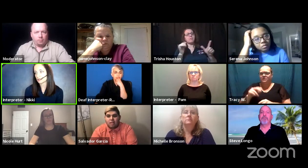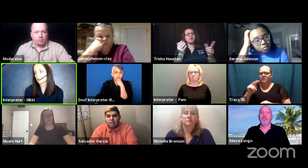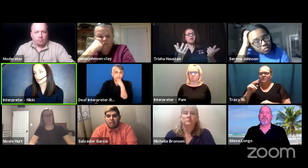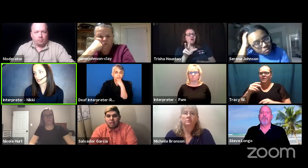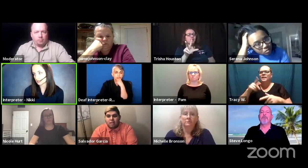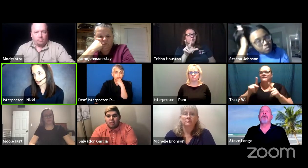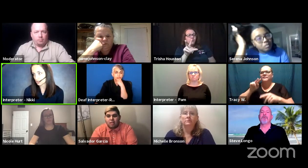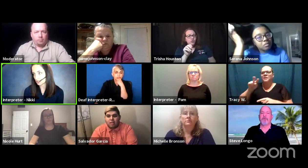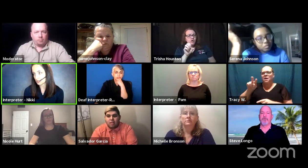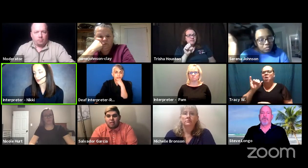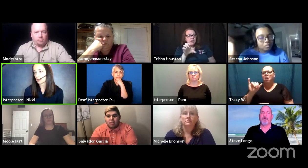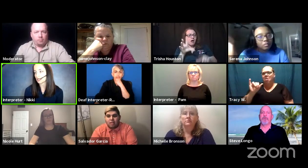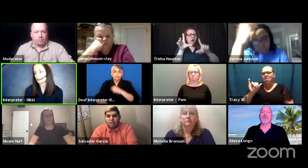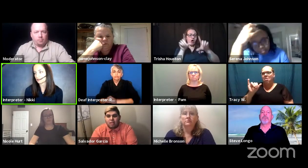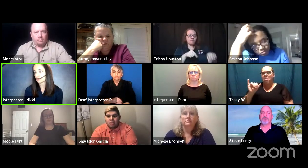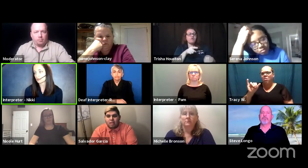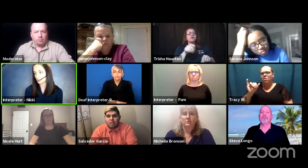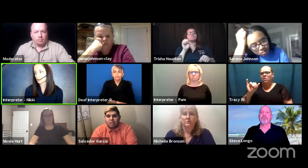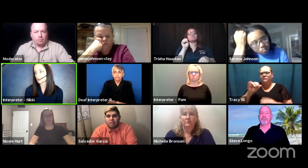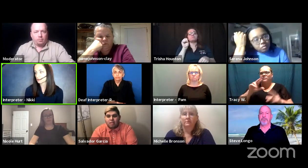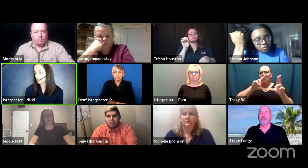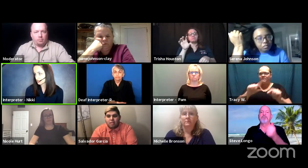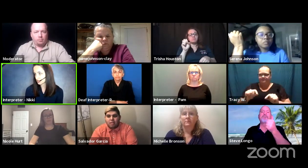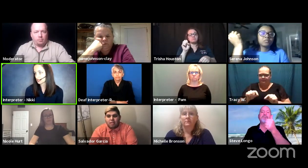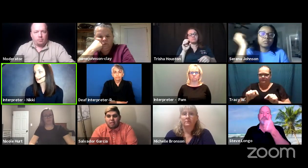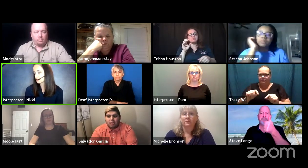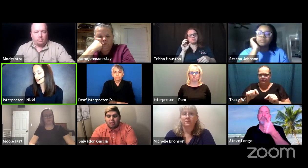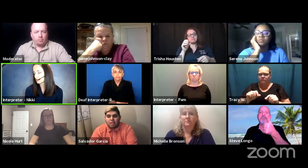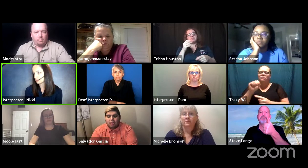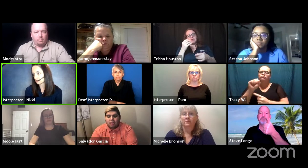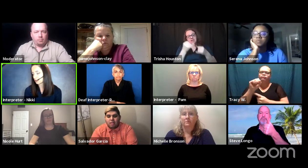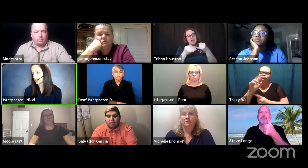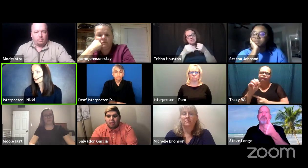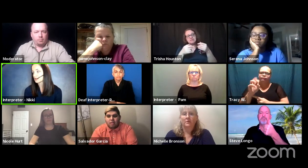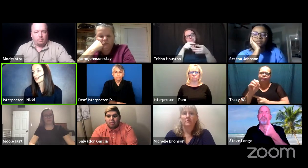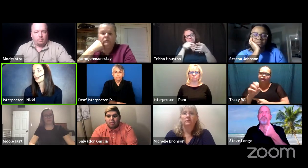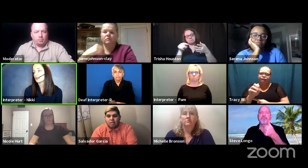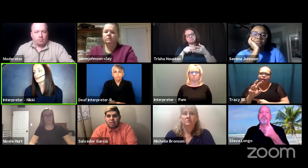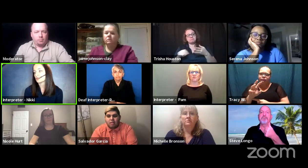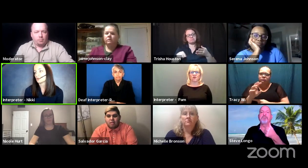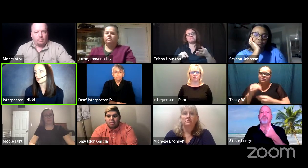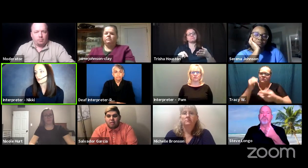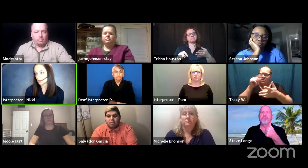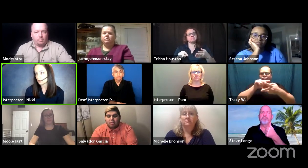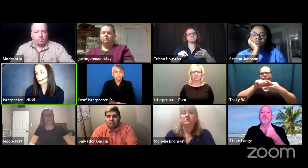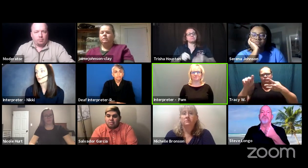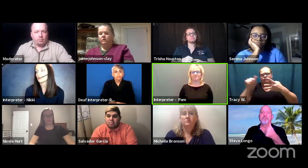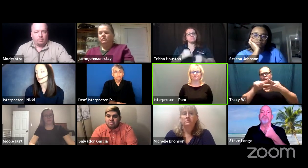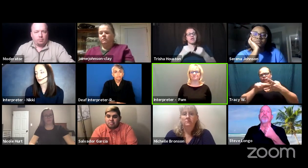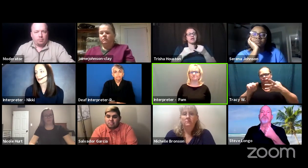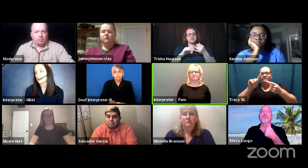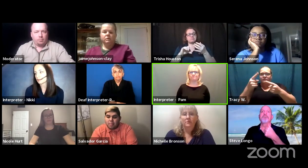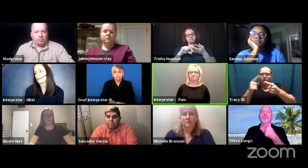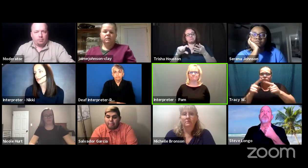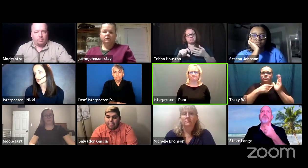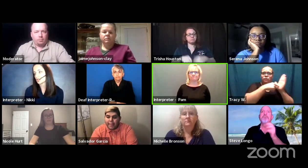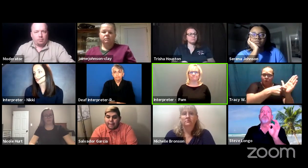the discussion. We want to give folks 30 seconds thereabouts to view the shared